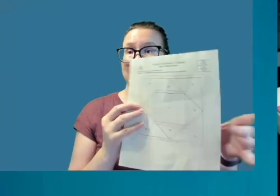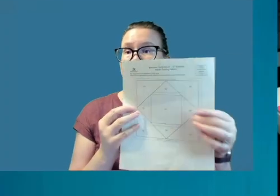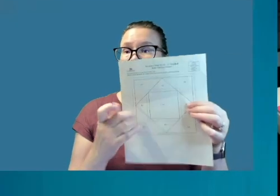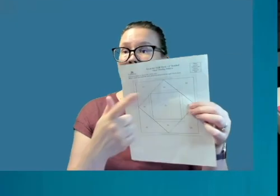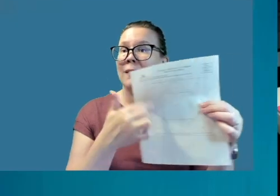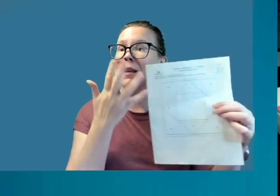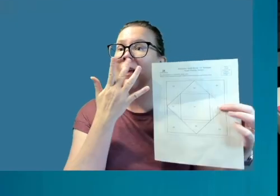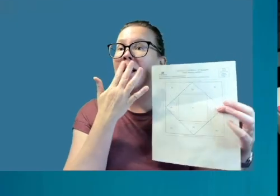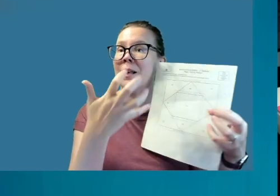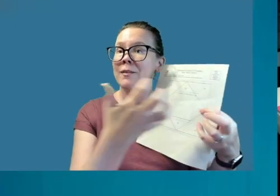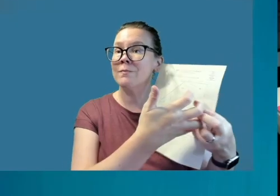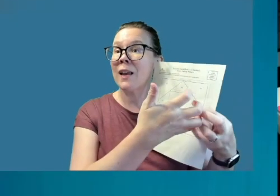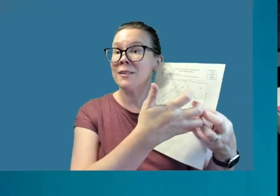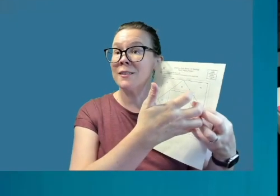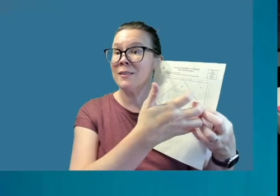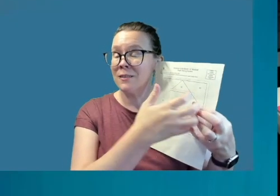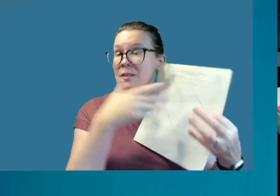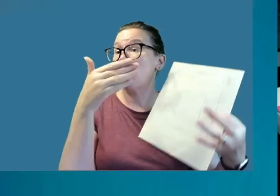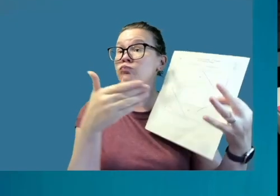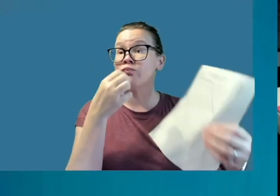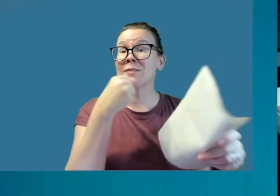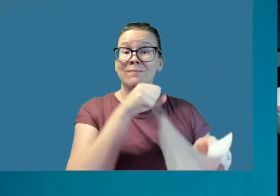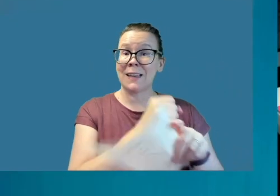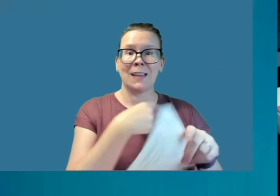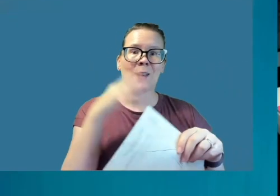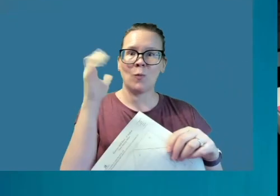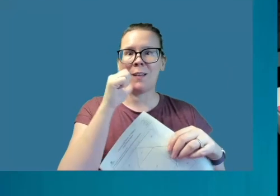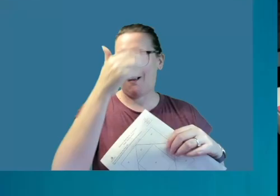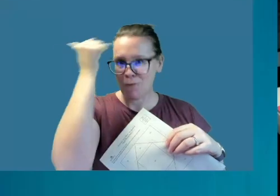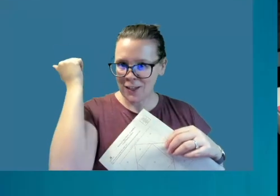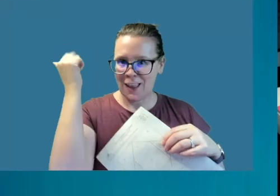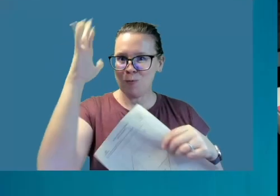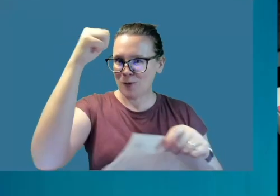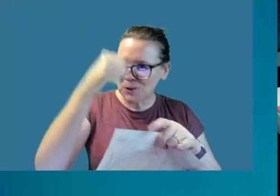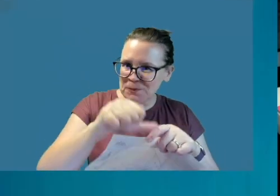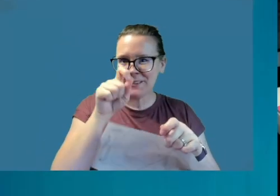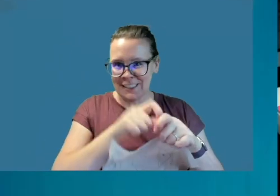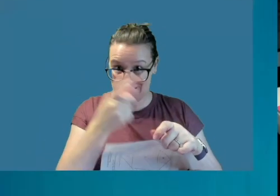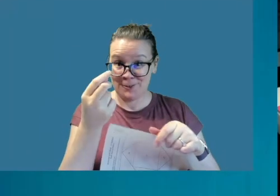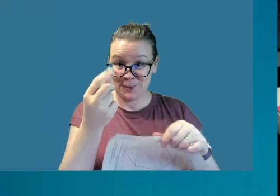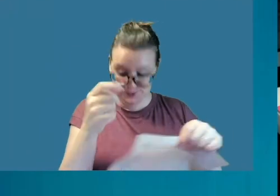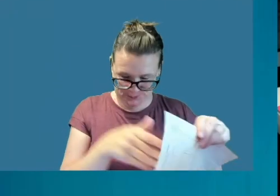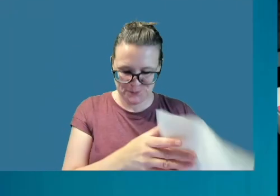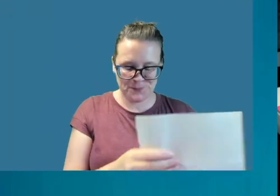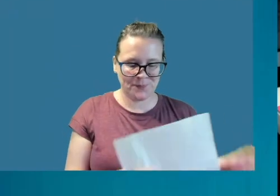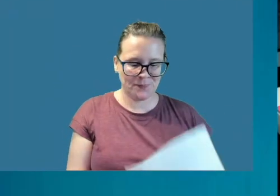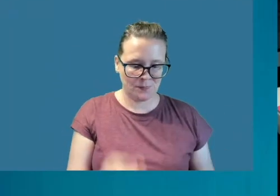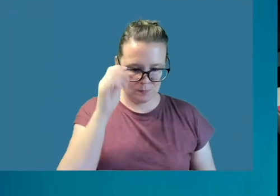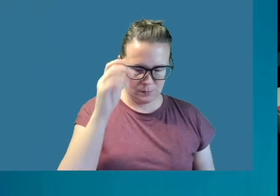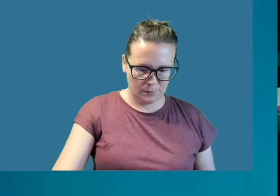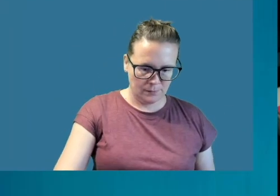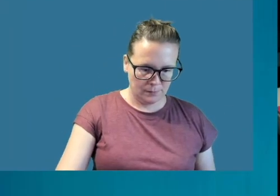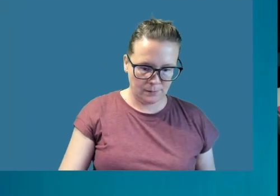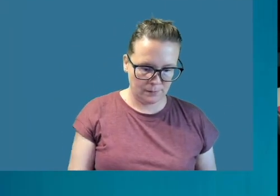And what it means is we're going to replicate this layout onto the paper pattern and mark it so that while we're sewing, we don't